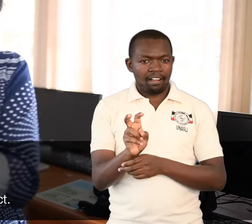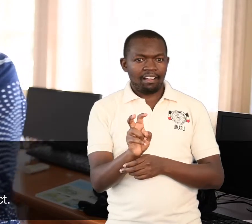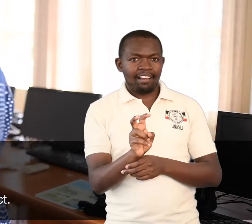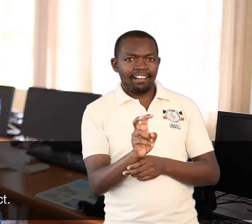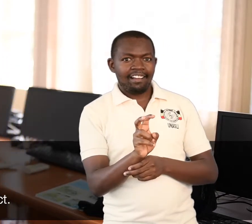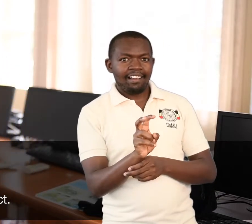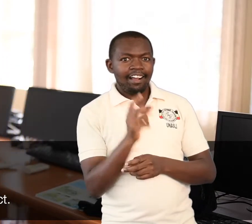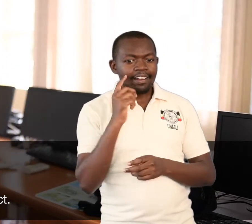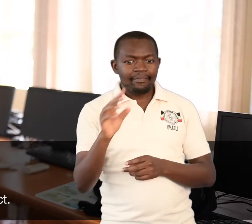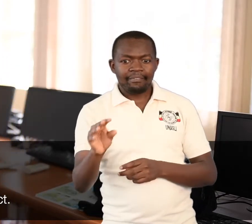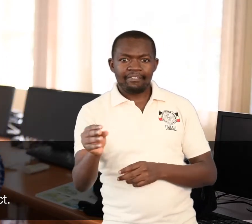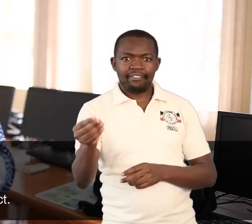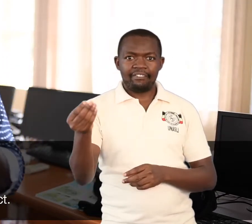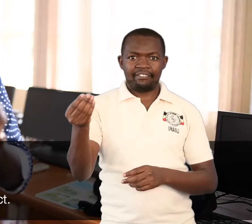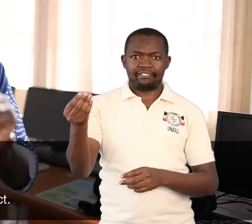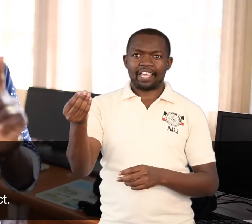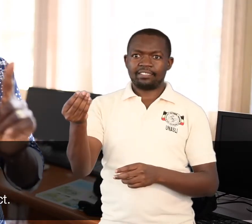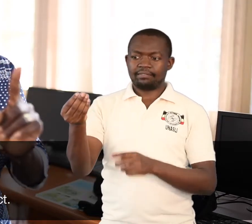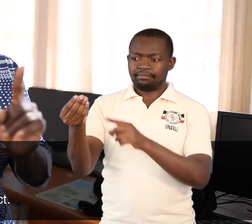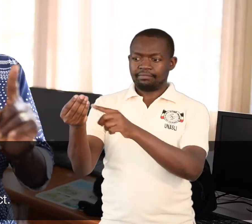and find an object.